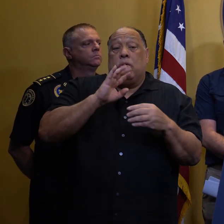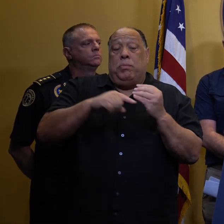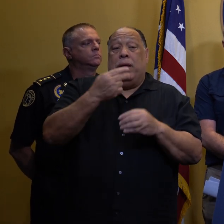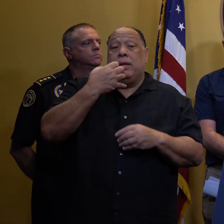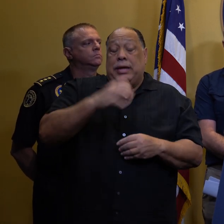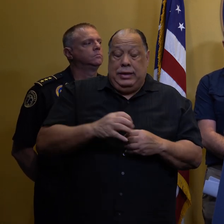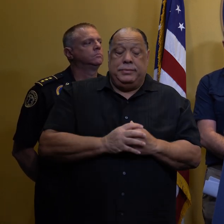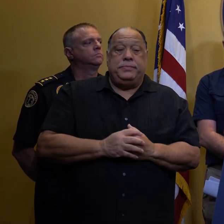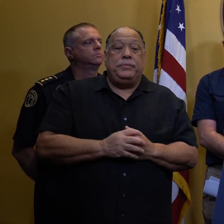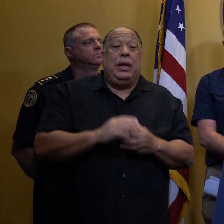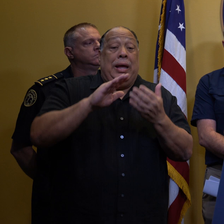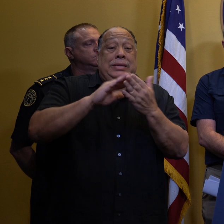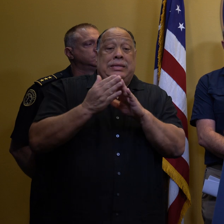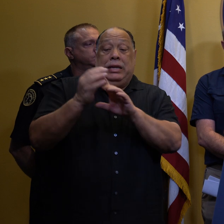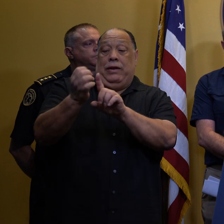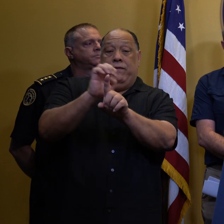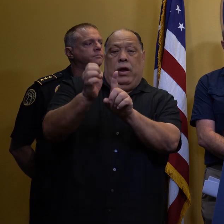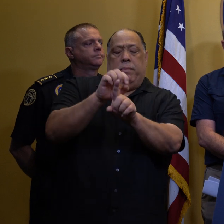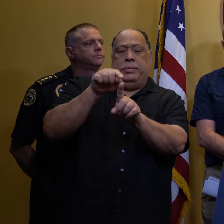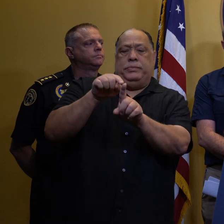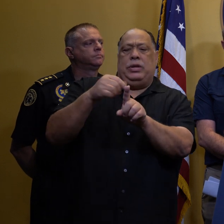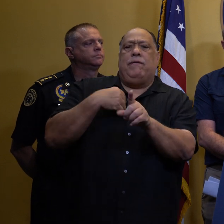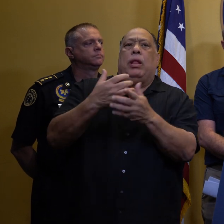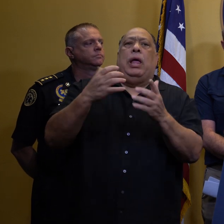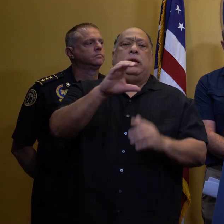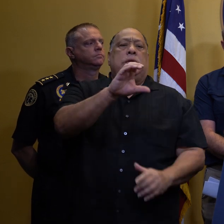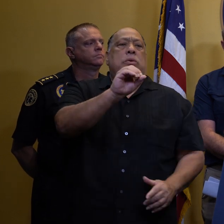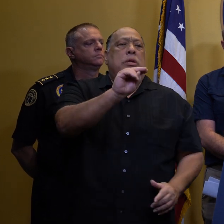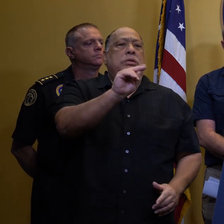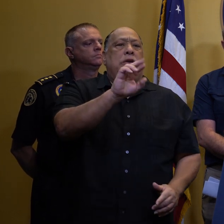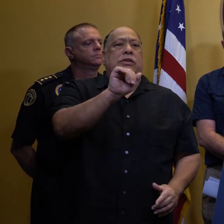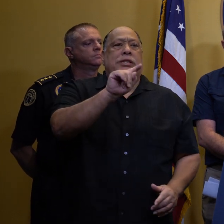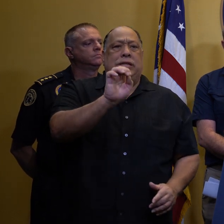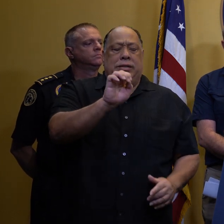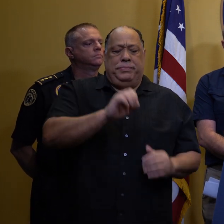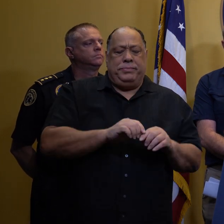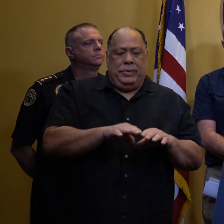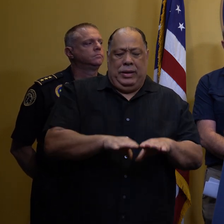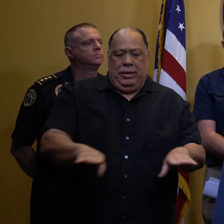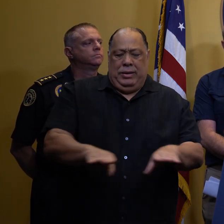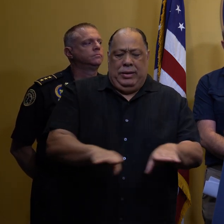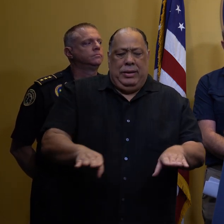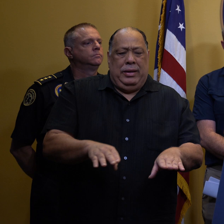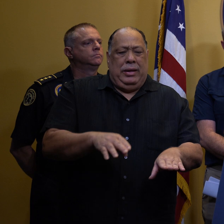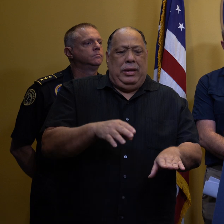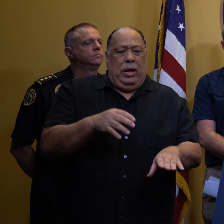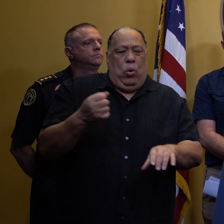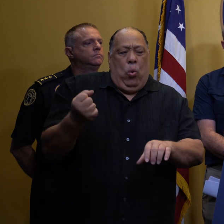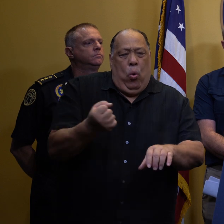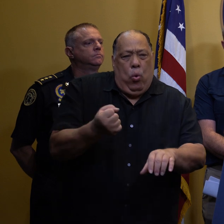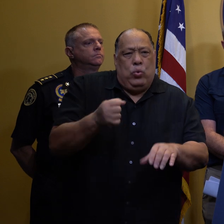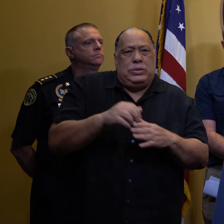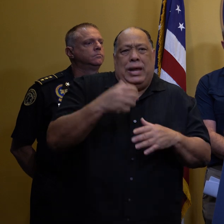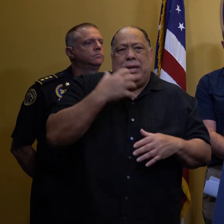when you're talking about a city environment, you have a lot of concrete, asphalt, so it heats up quicker in the morning, and it also holds on to that